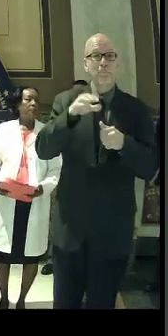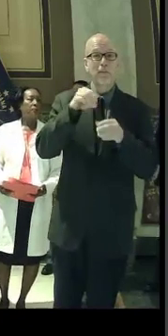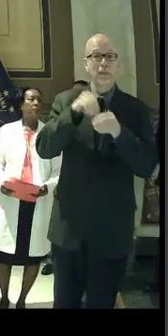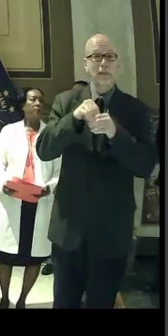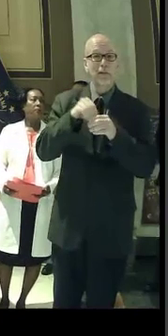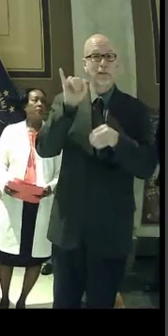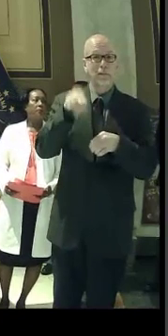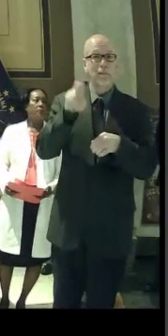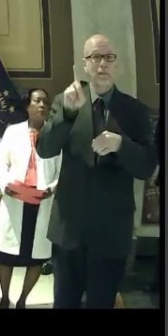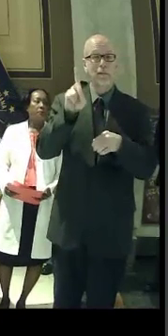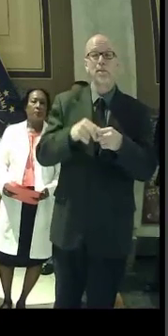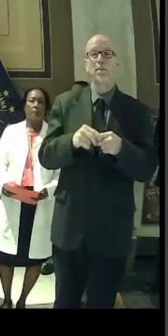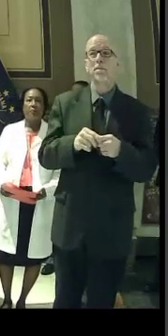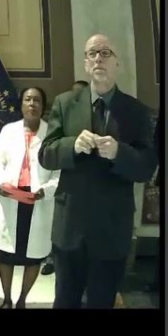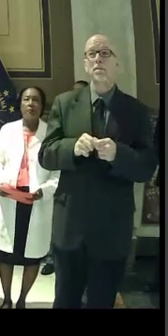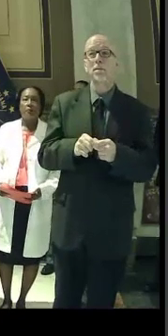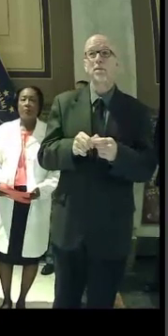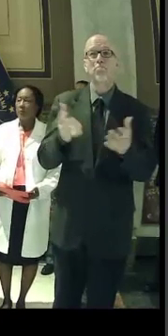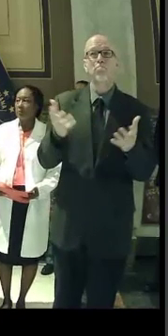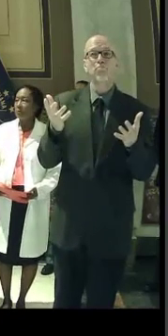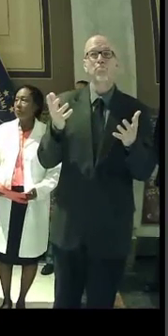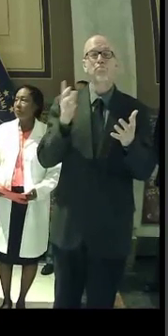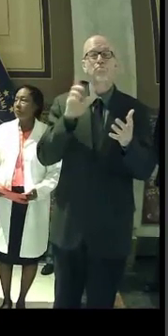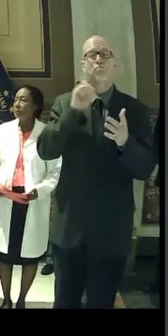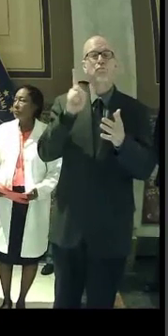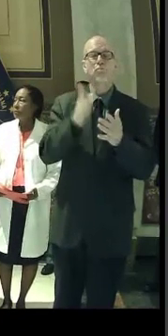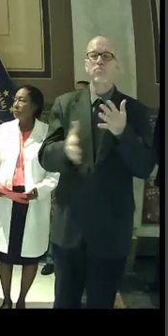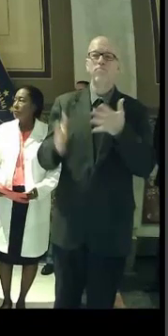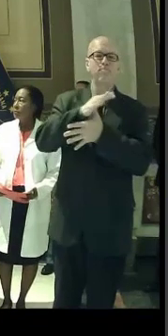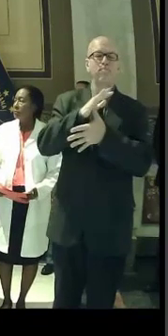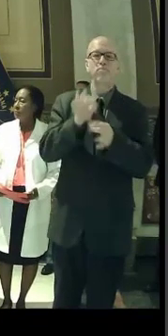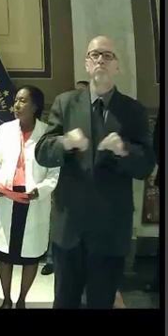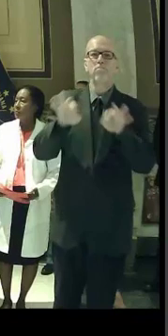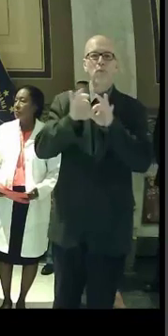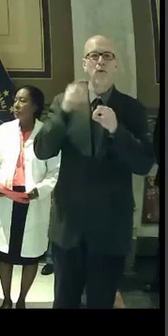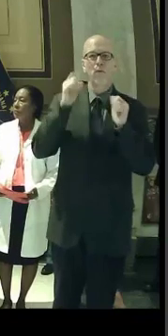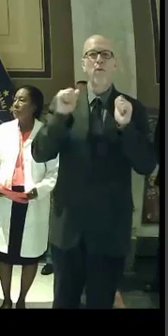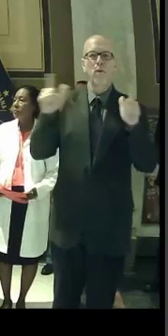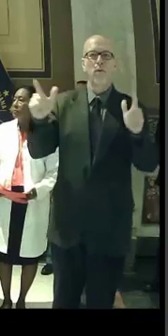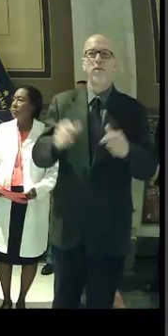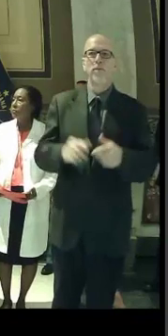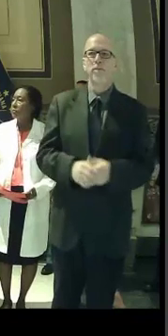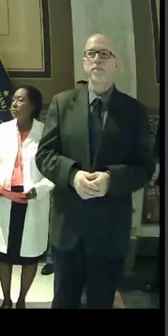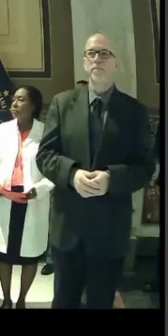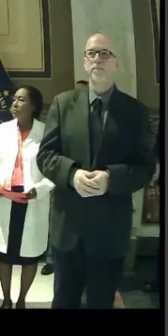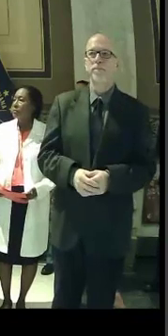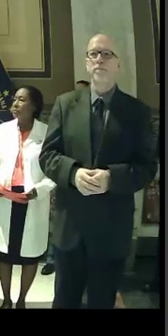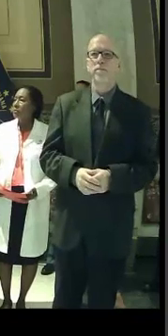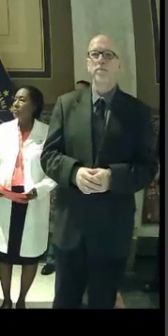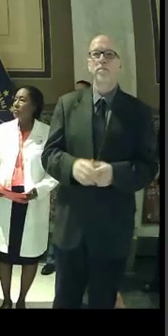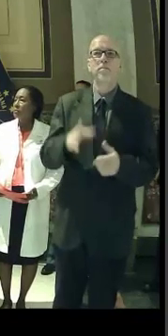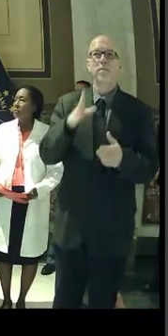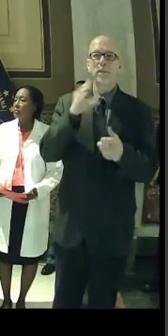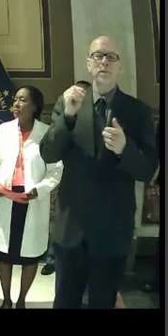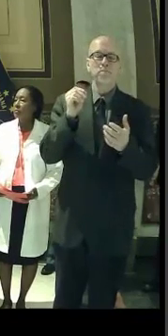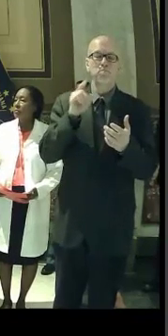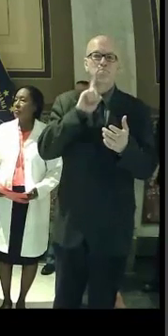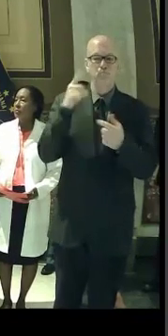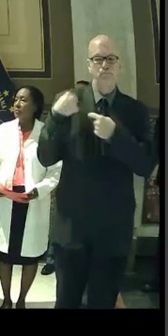of our state is of paramount importance to us all. And that has been on full